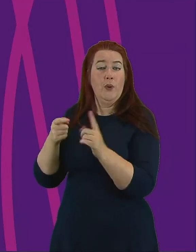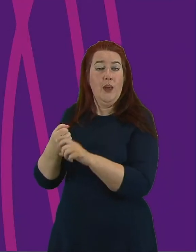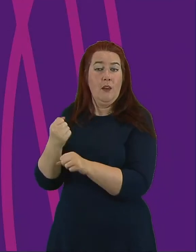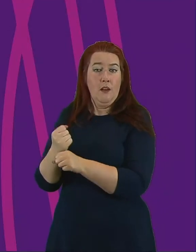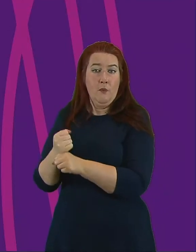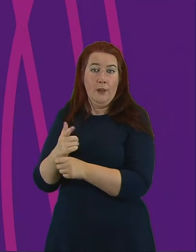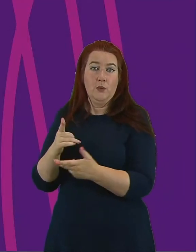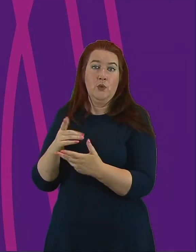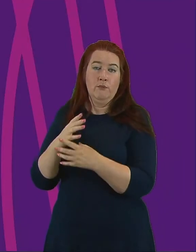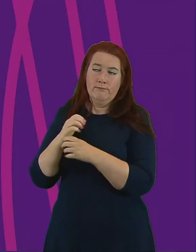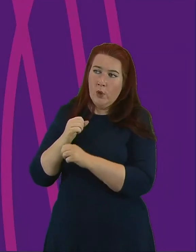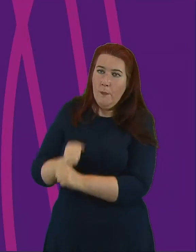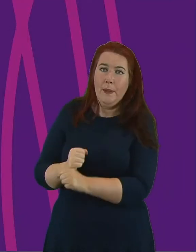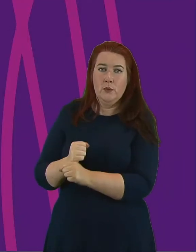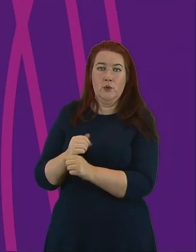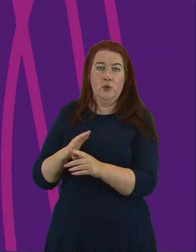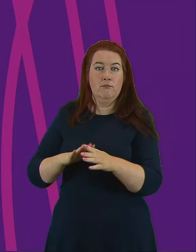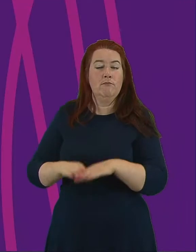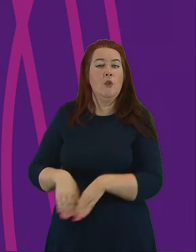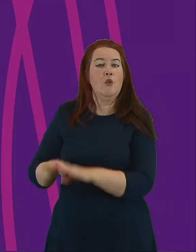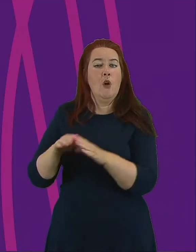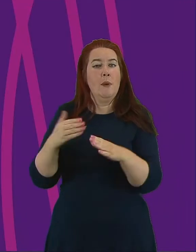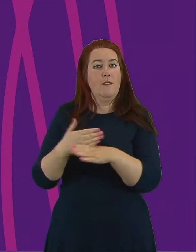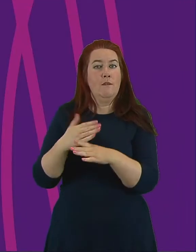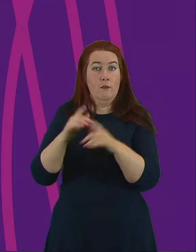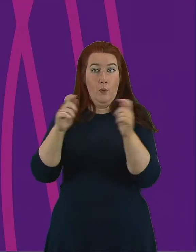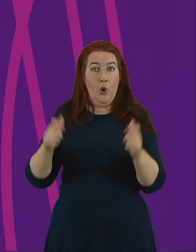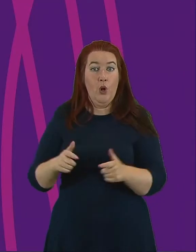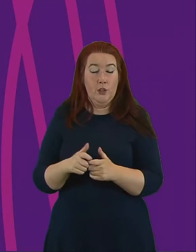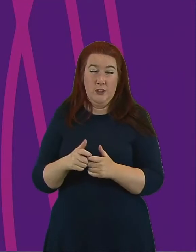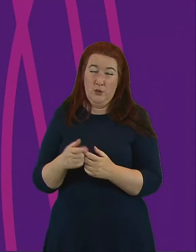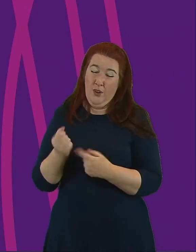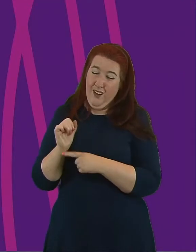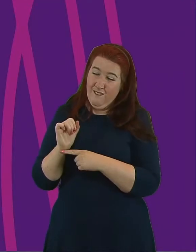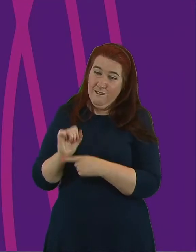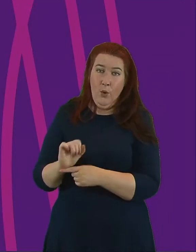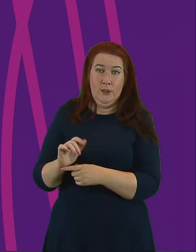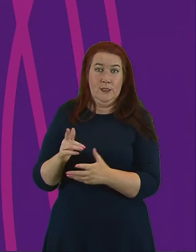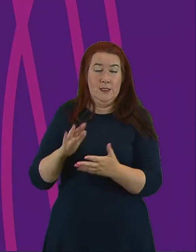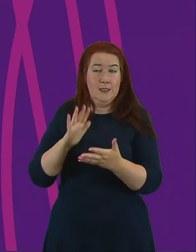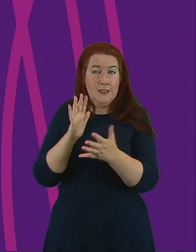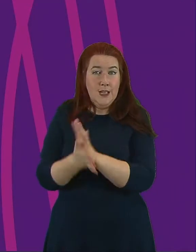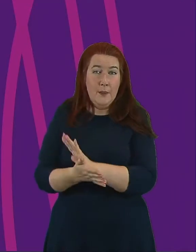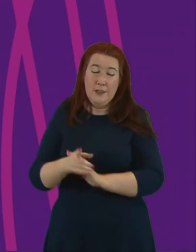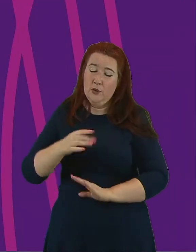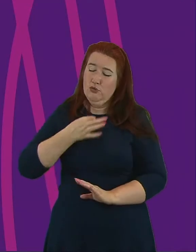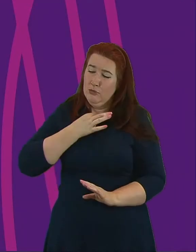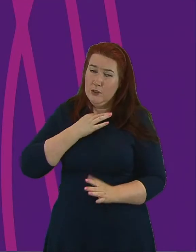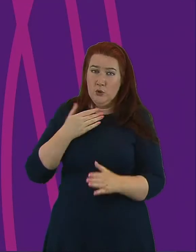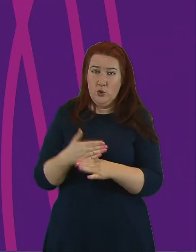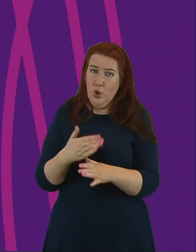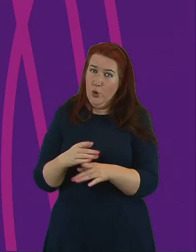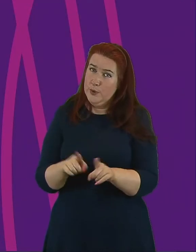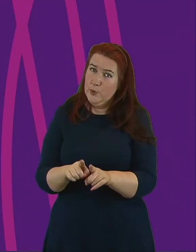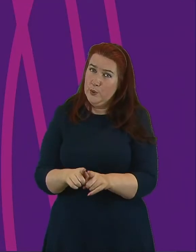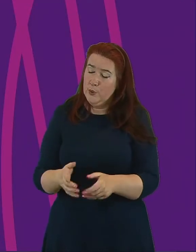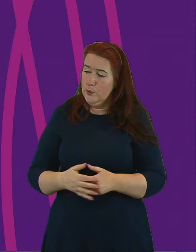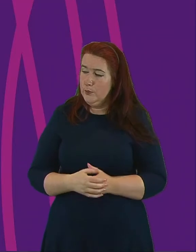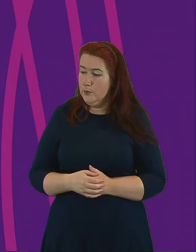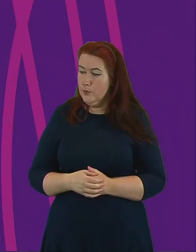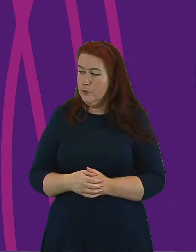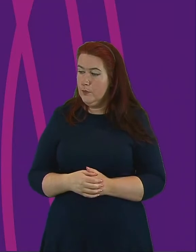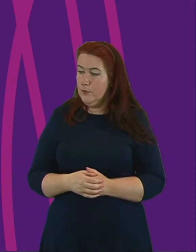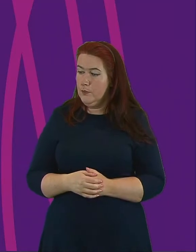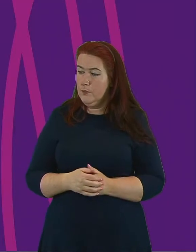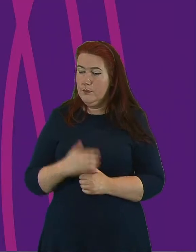prevent unnecessary damage and thus avoid putting hundreds of thousands of Scottish jobs at risk? Cabinet Secretary. I'll take the positive